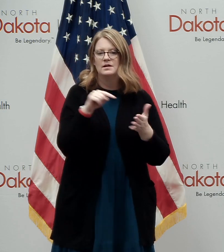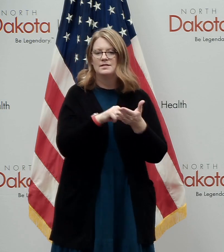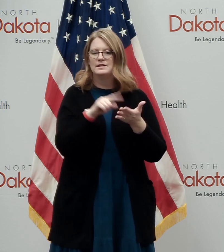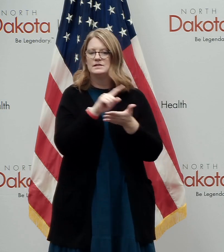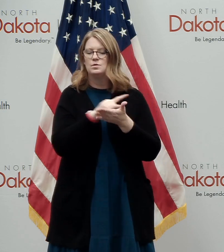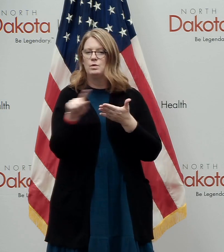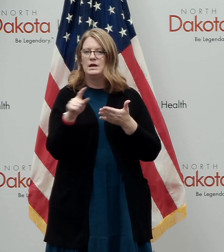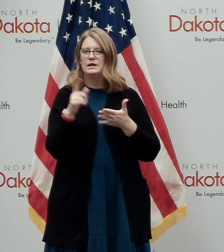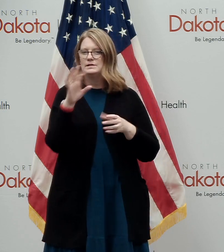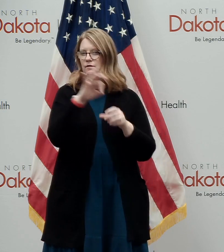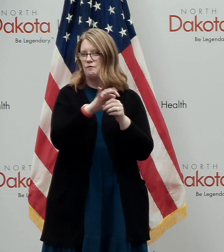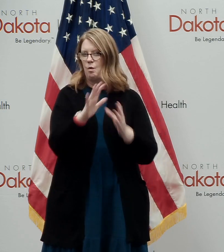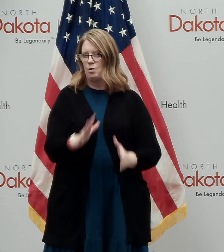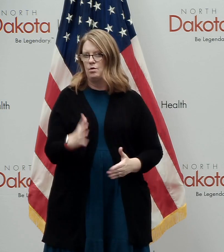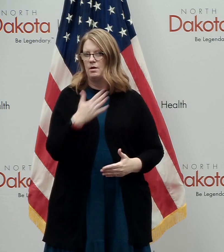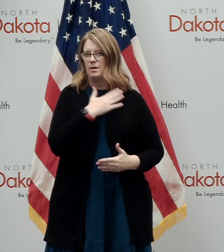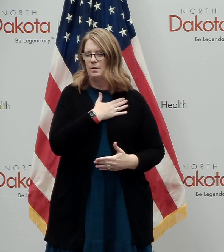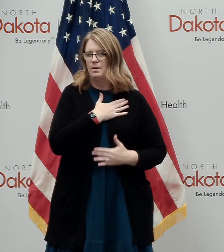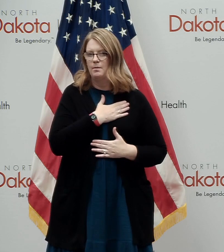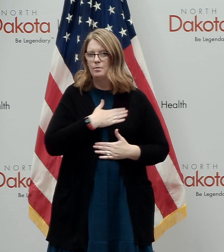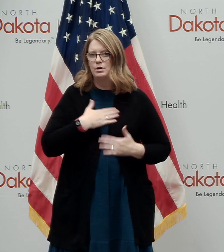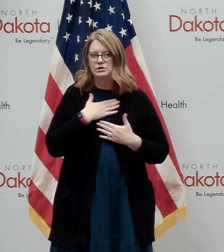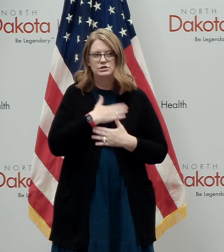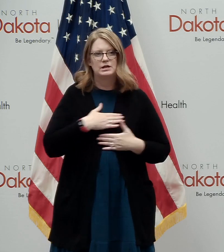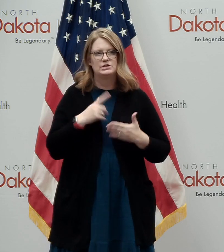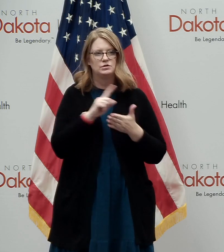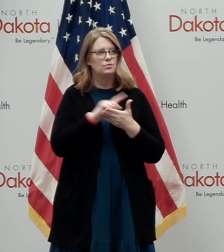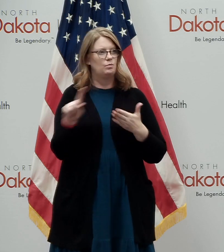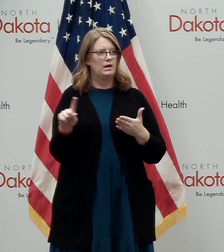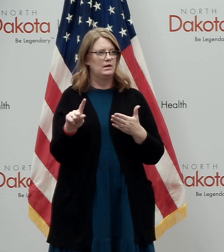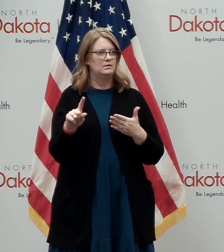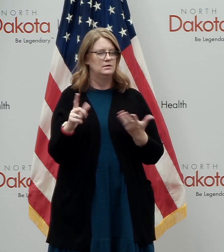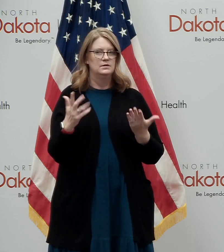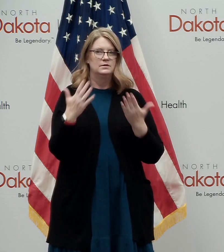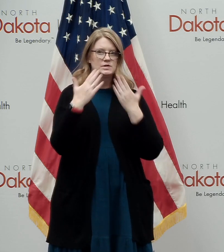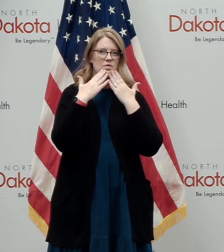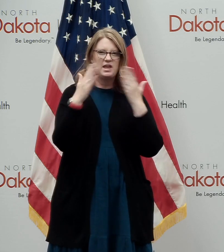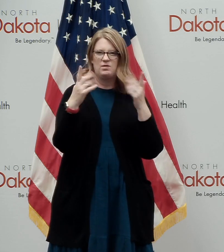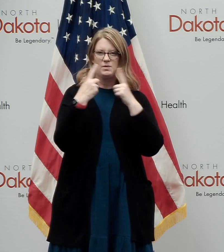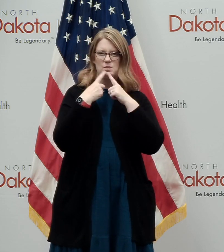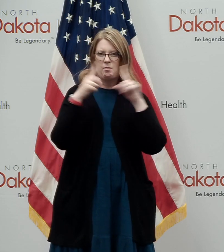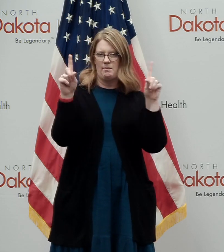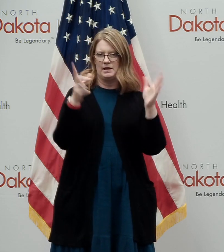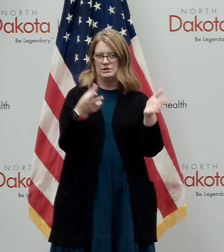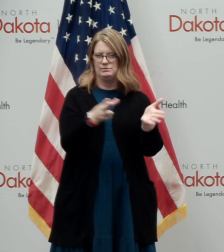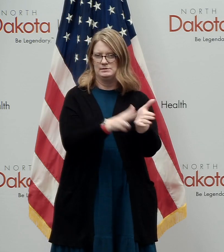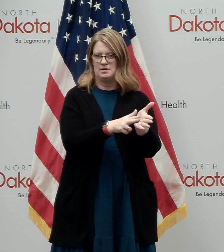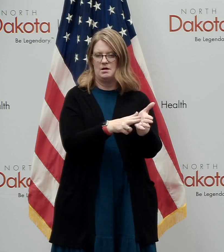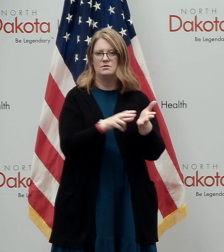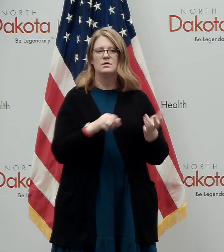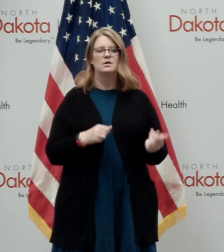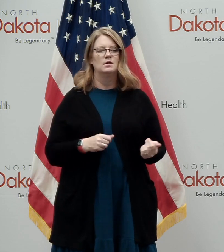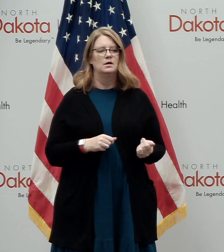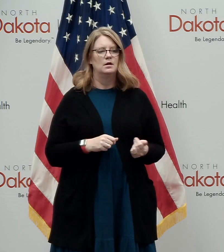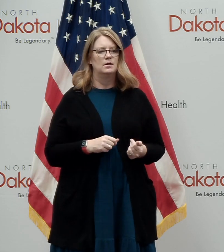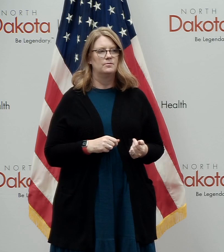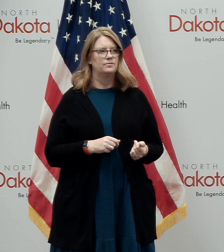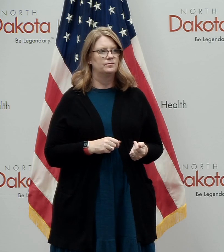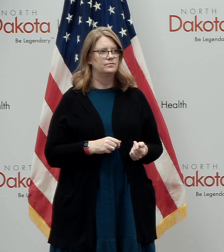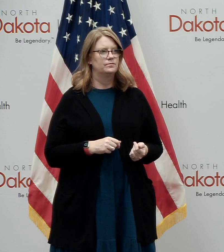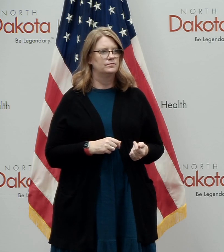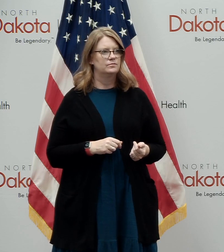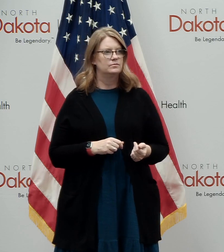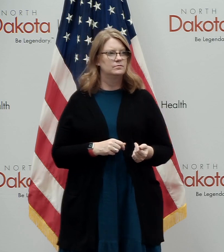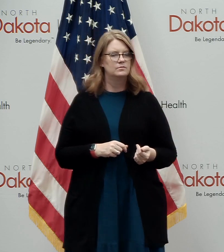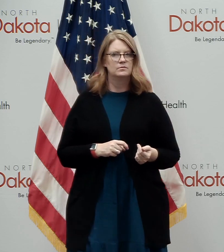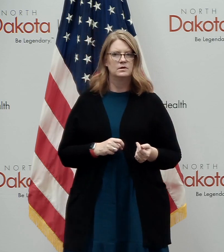Voter Appreciation Week. And we appreciate that you're doing, that you did that. And mainly the